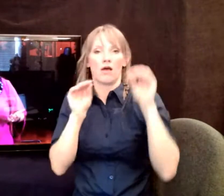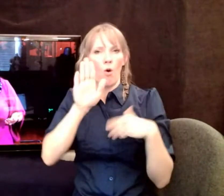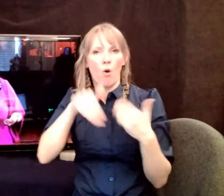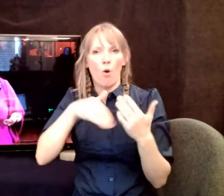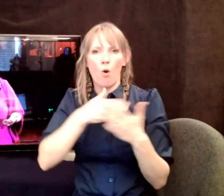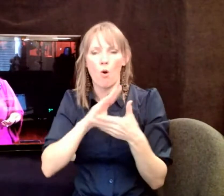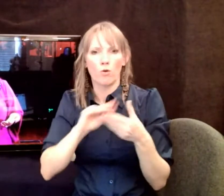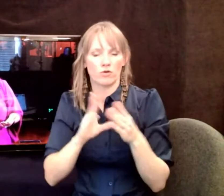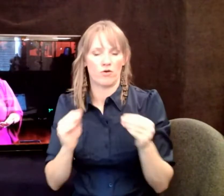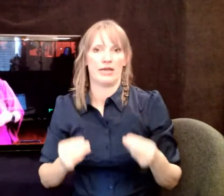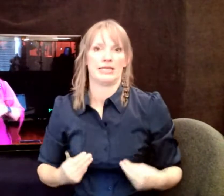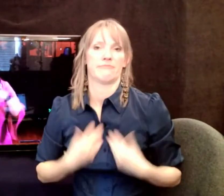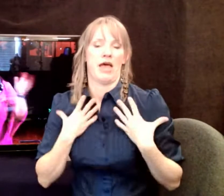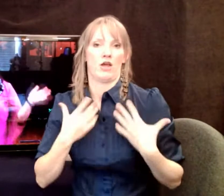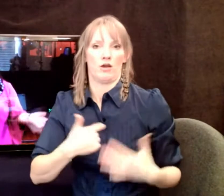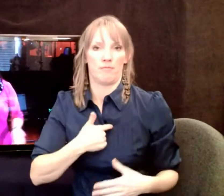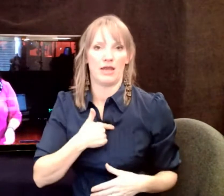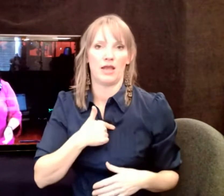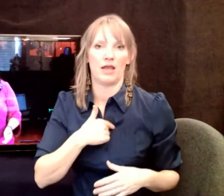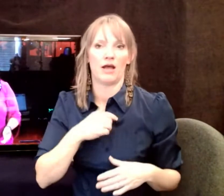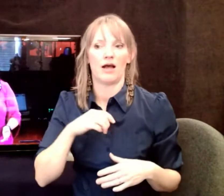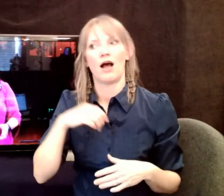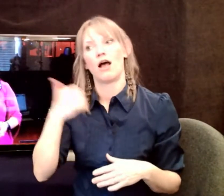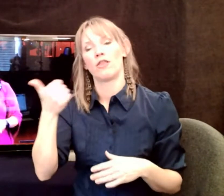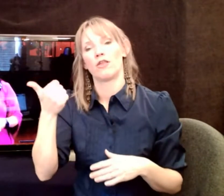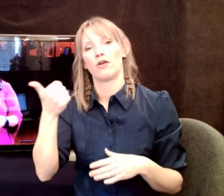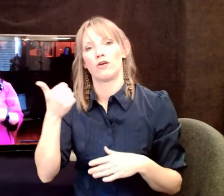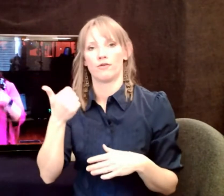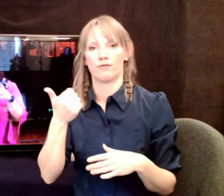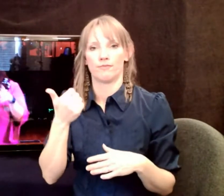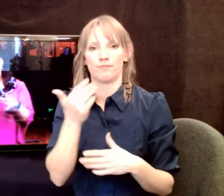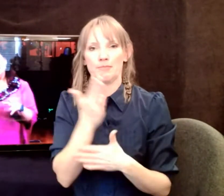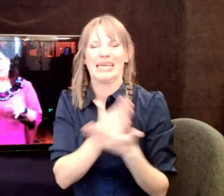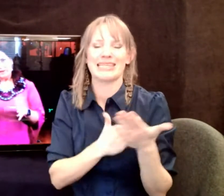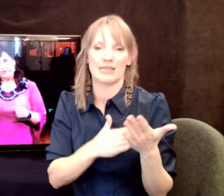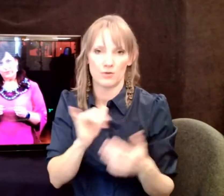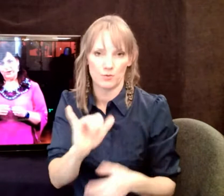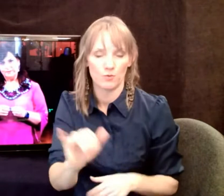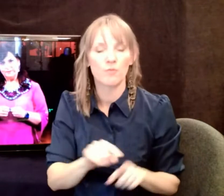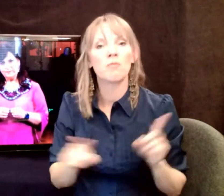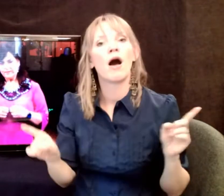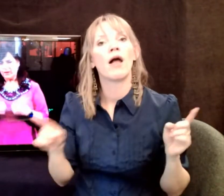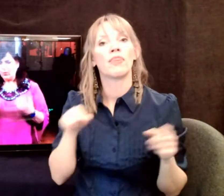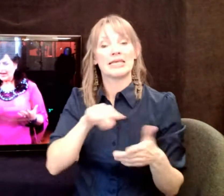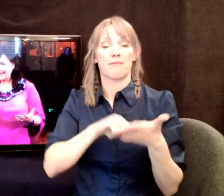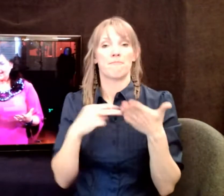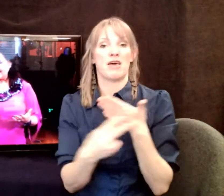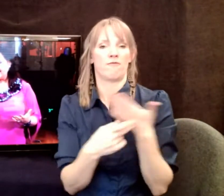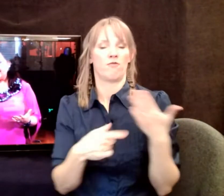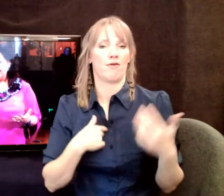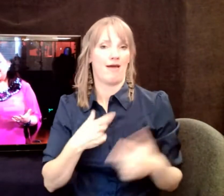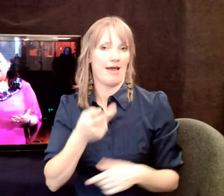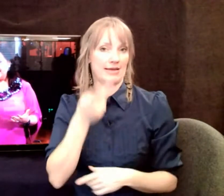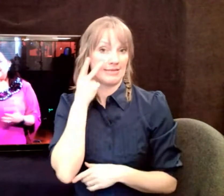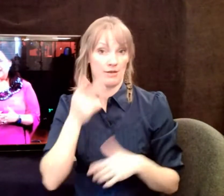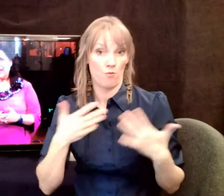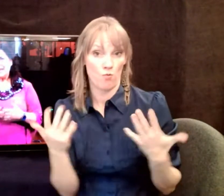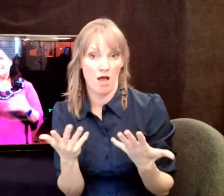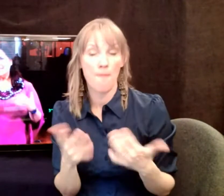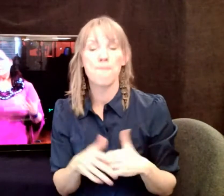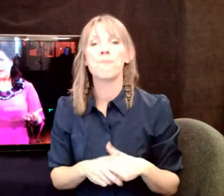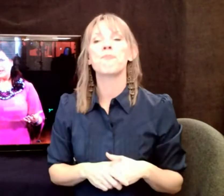whole show. And there were a whole other bunch of nuances. But in this metaphor, what I see is that